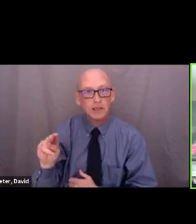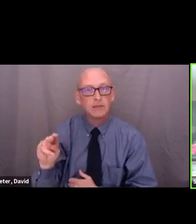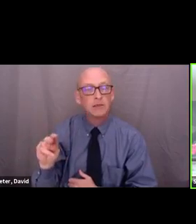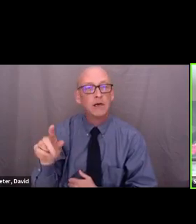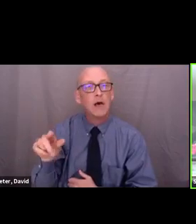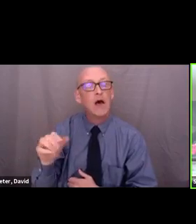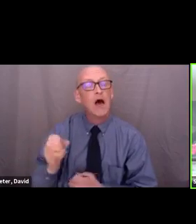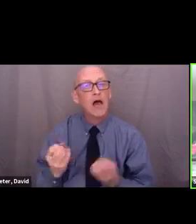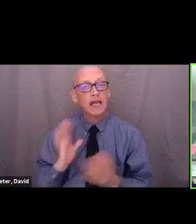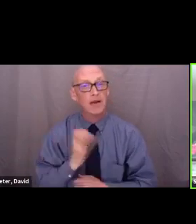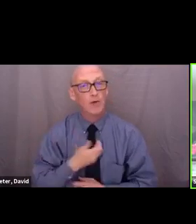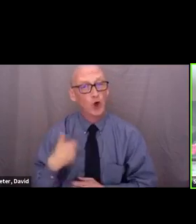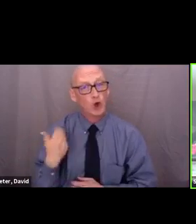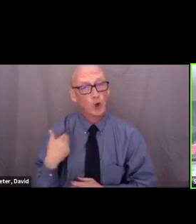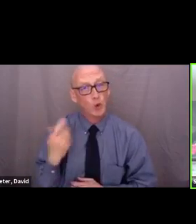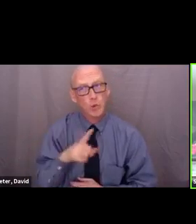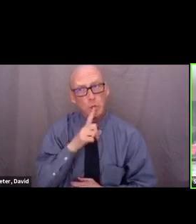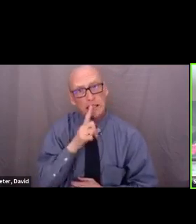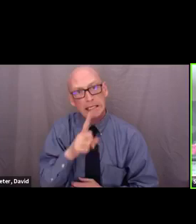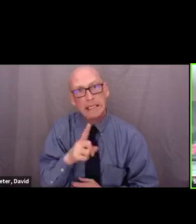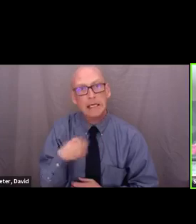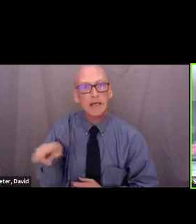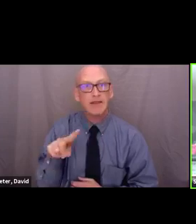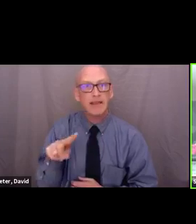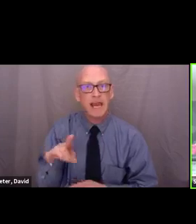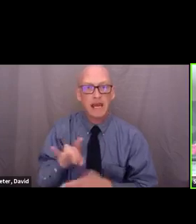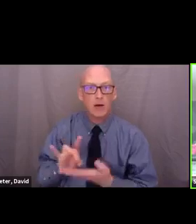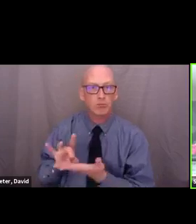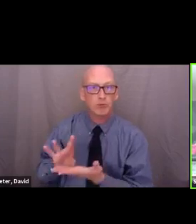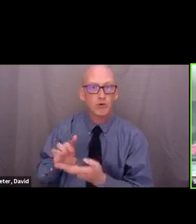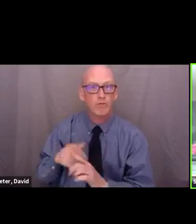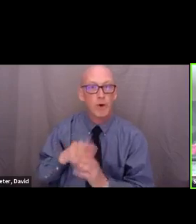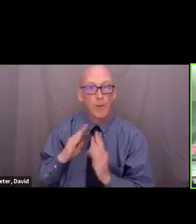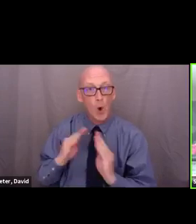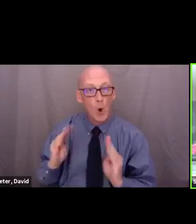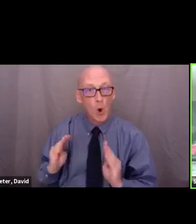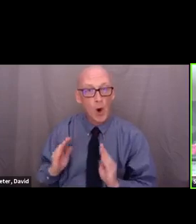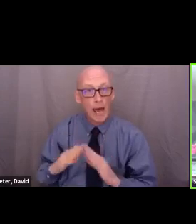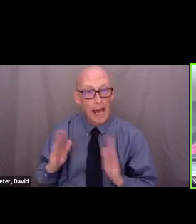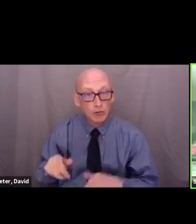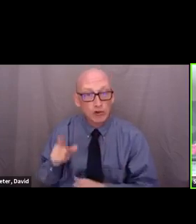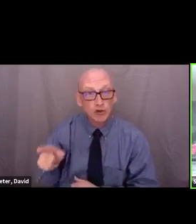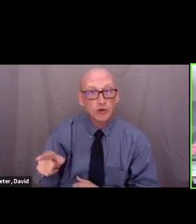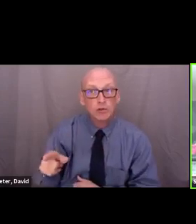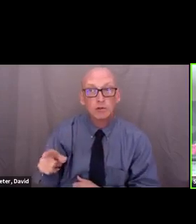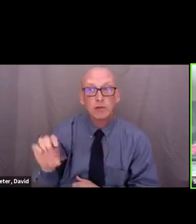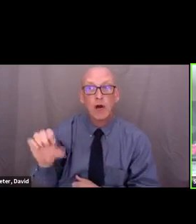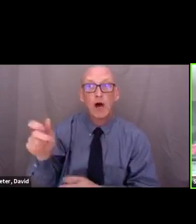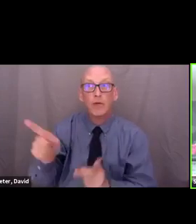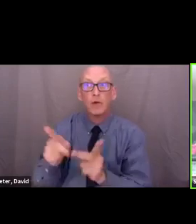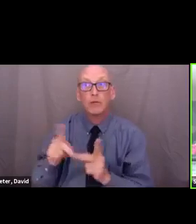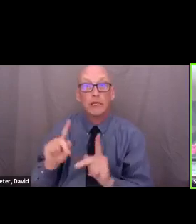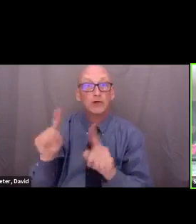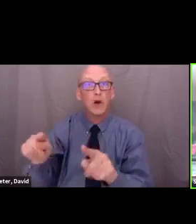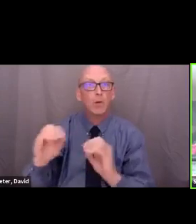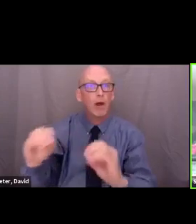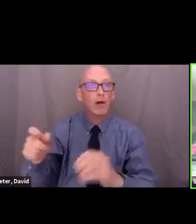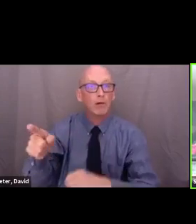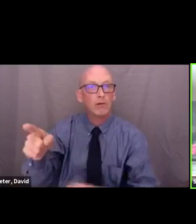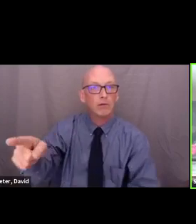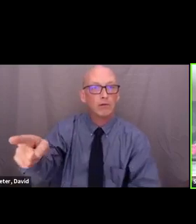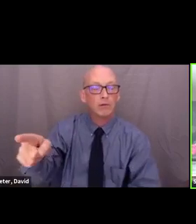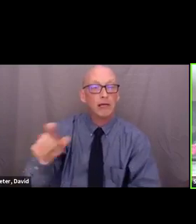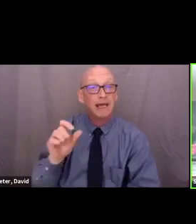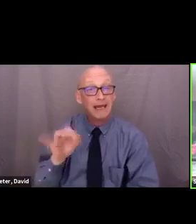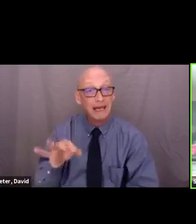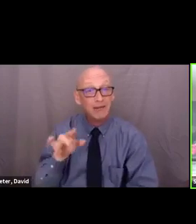do actually get put out the house, and have nowhere to go. And currently, if you